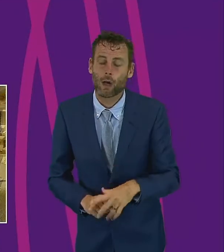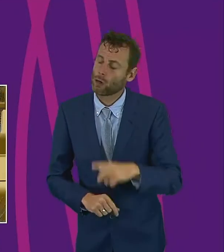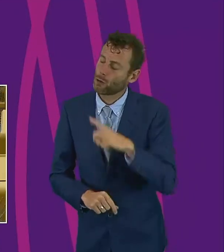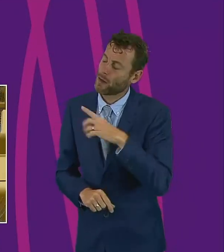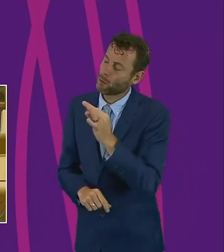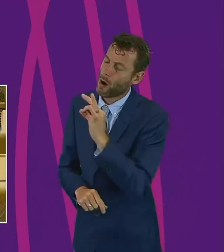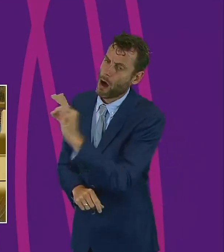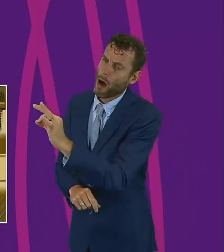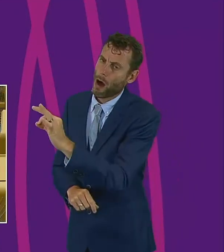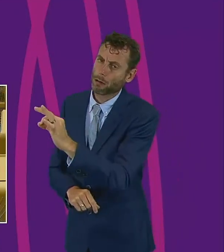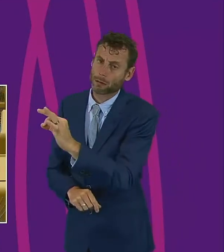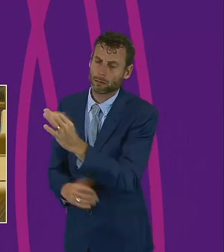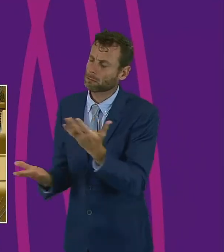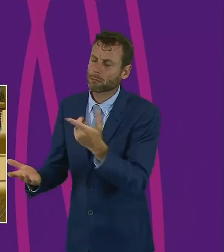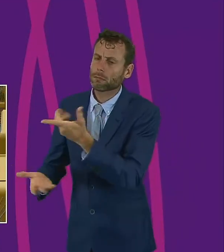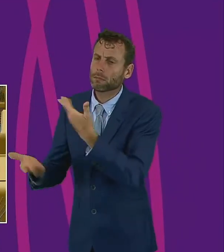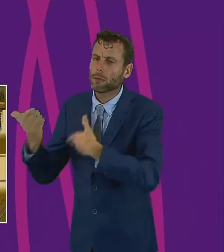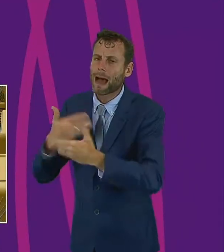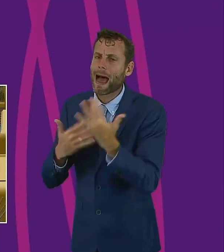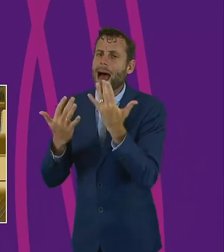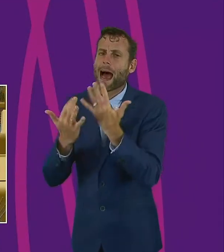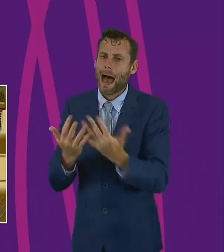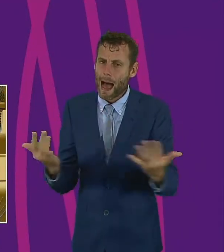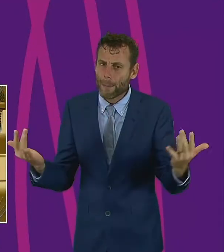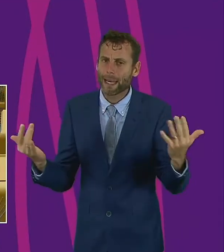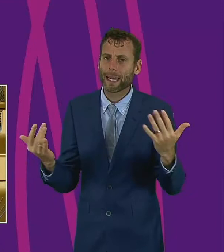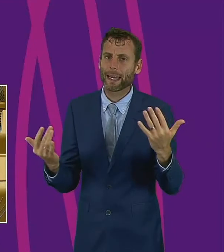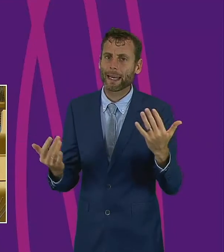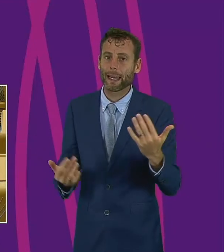she can tell us how many people who were